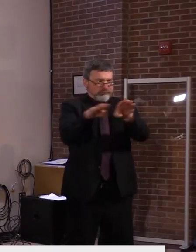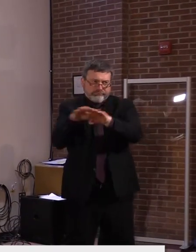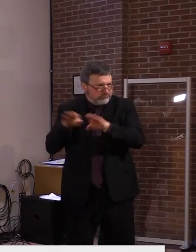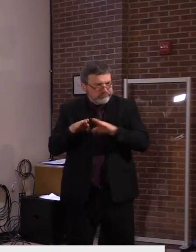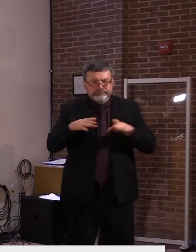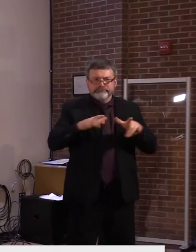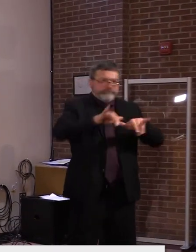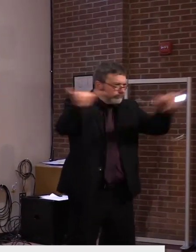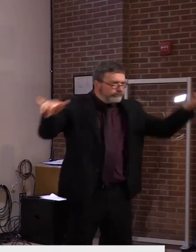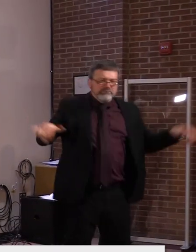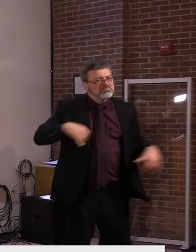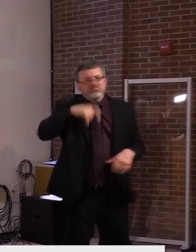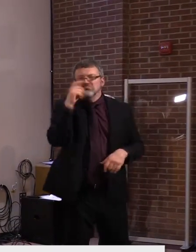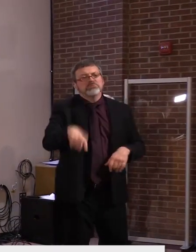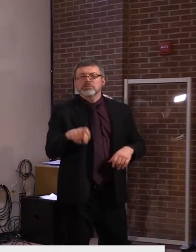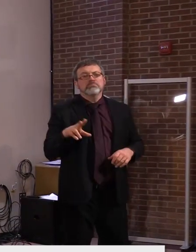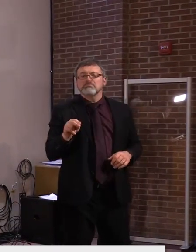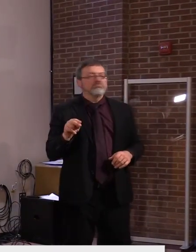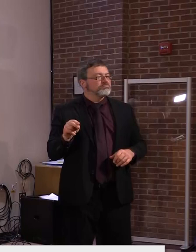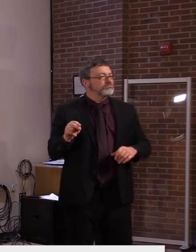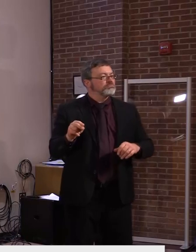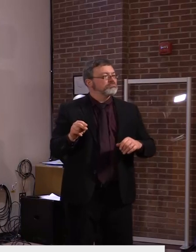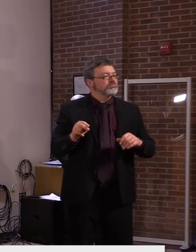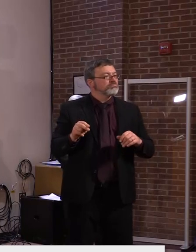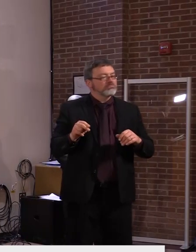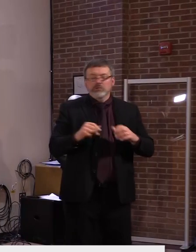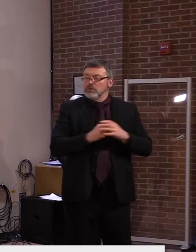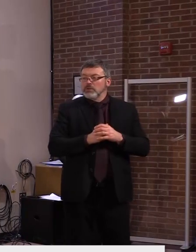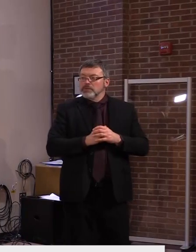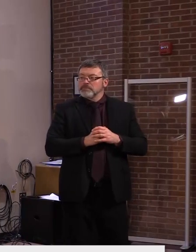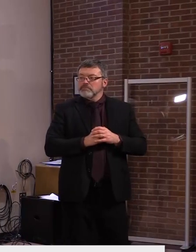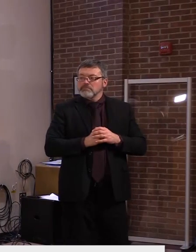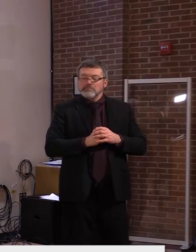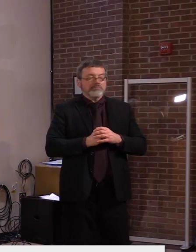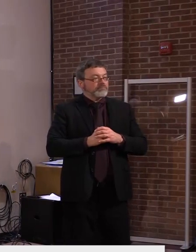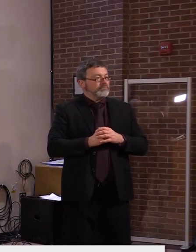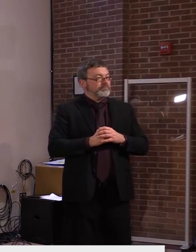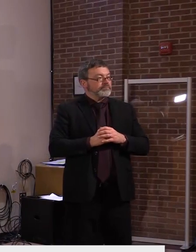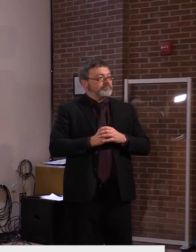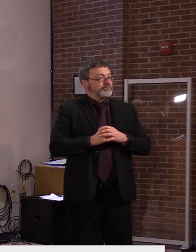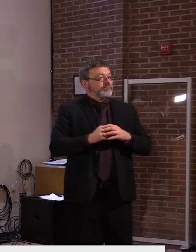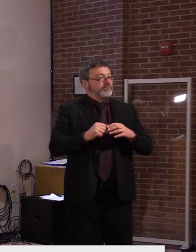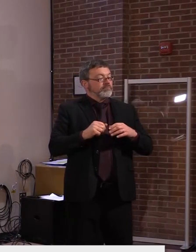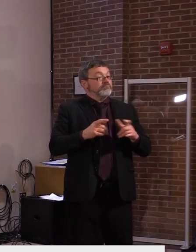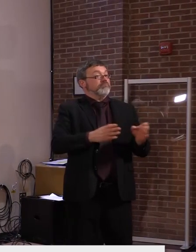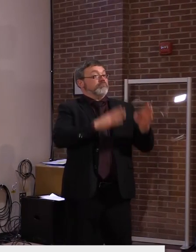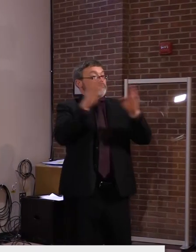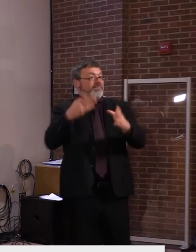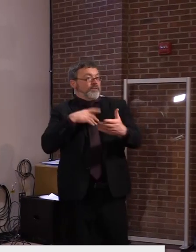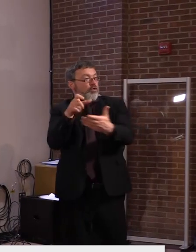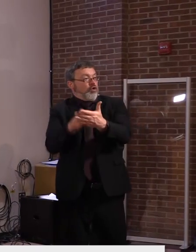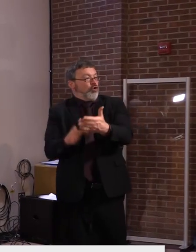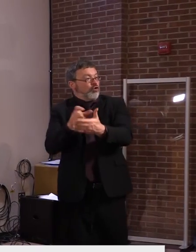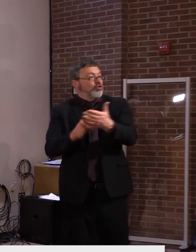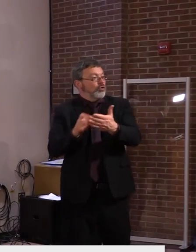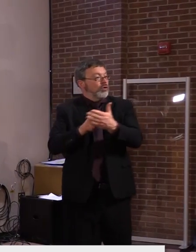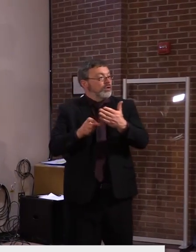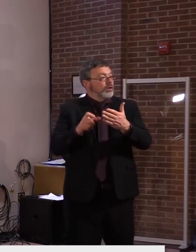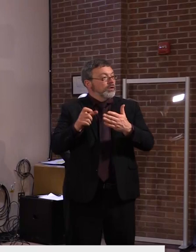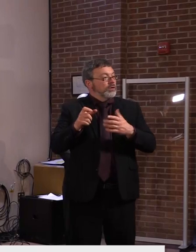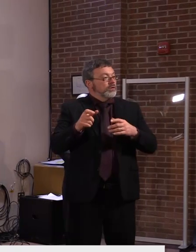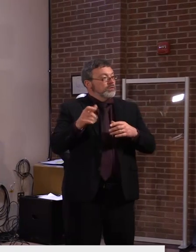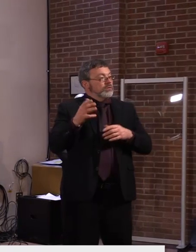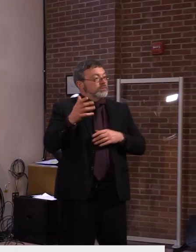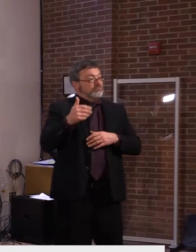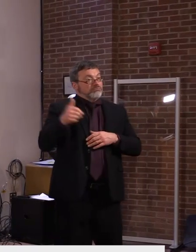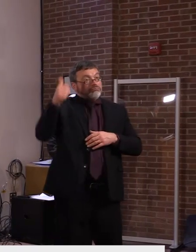in the same article. "The U.S. health officials are not currently recommending lockdowns or economic